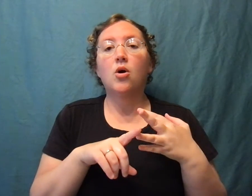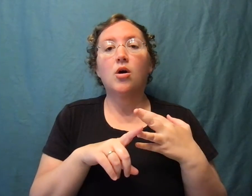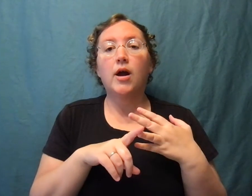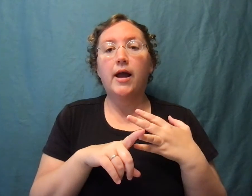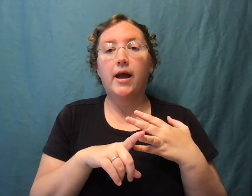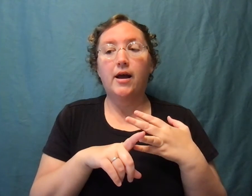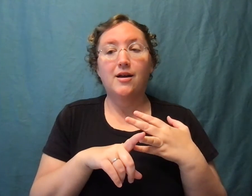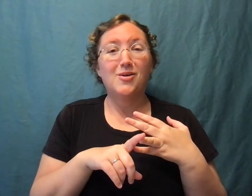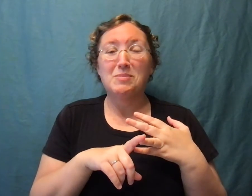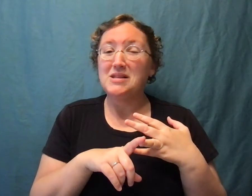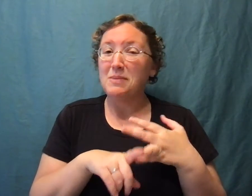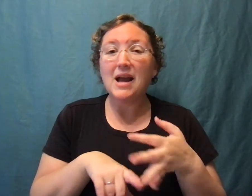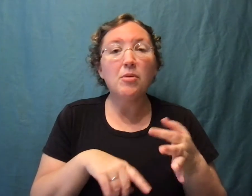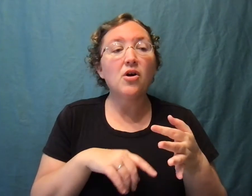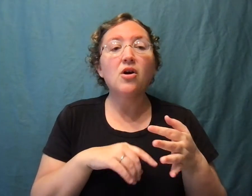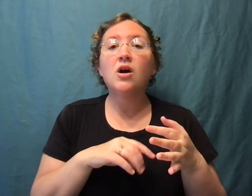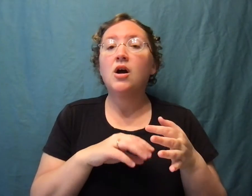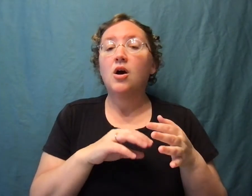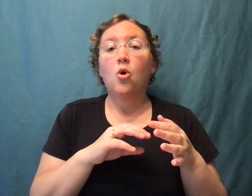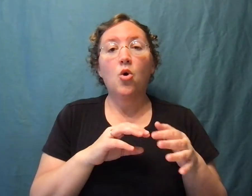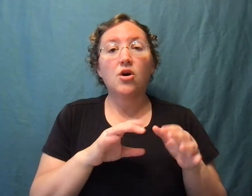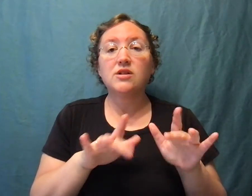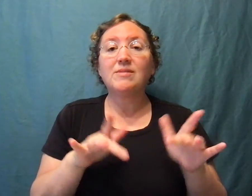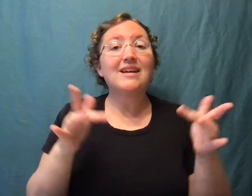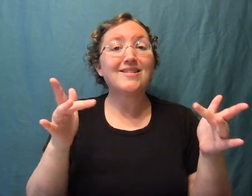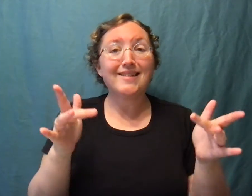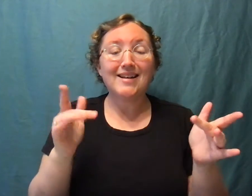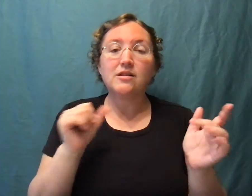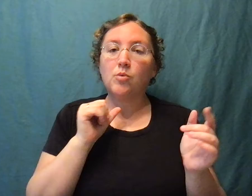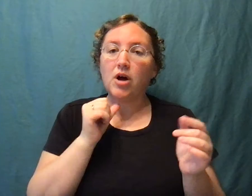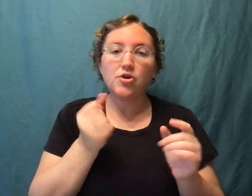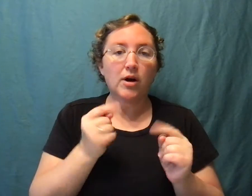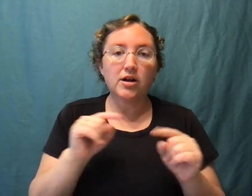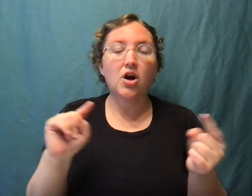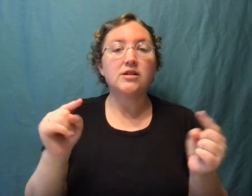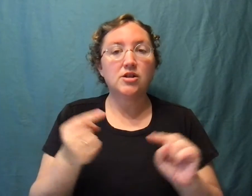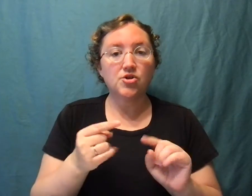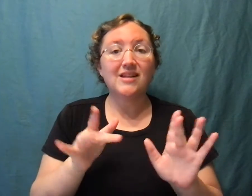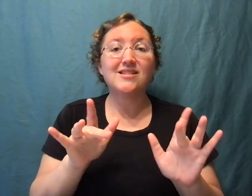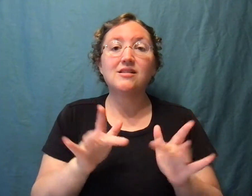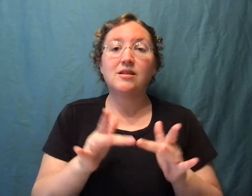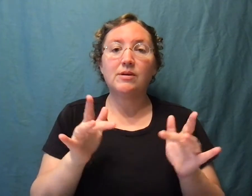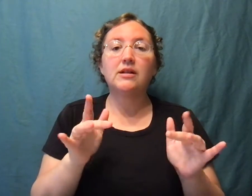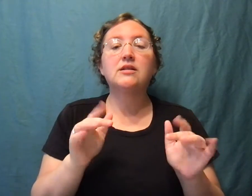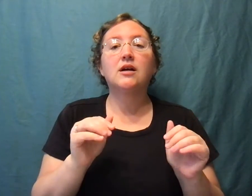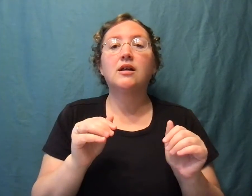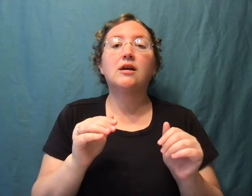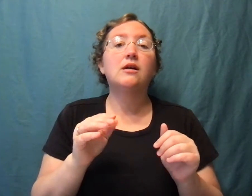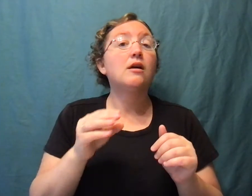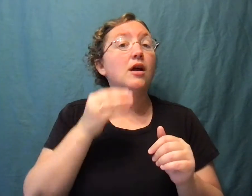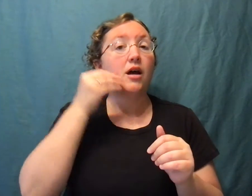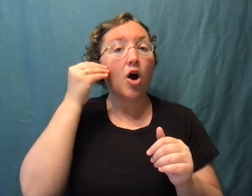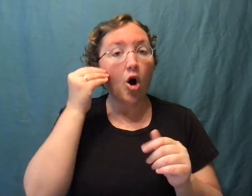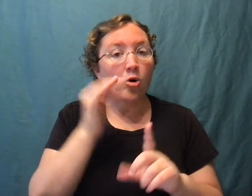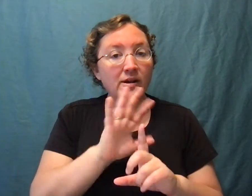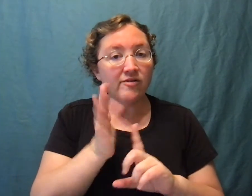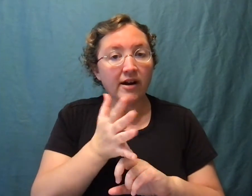or, a piece of paper or something else light. We're not trying to cause injury. And this is typically done in a home